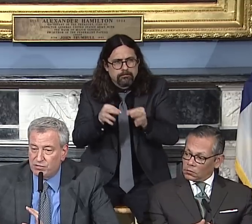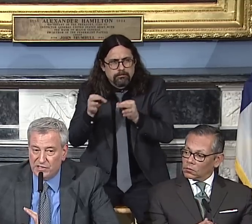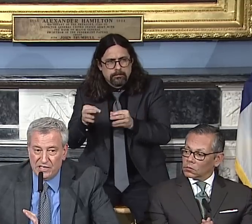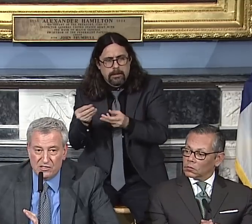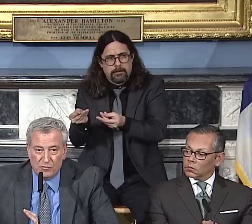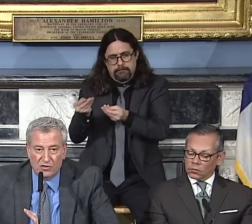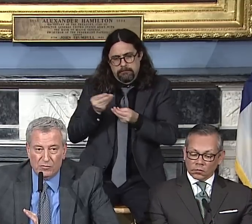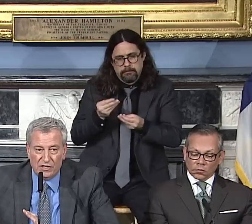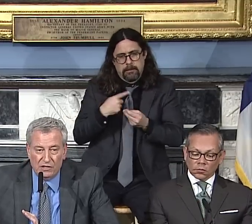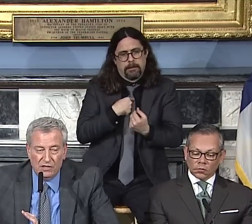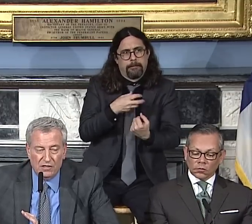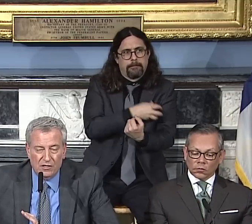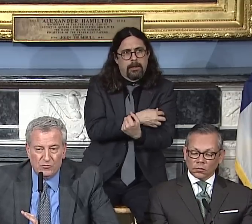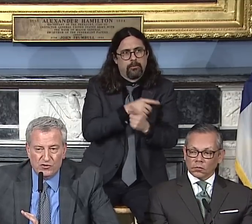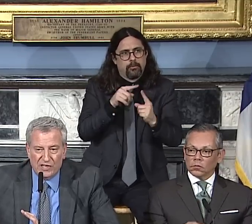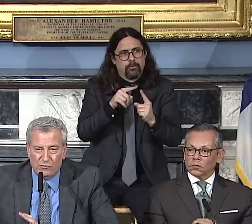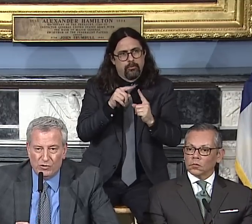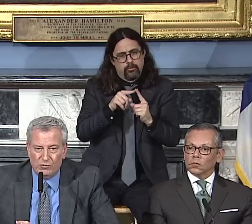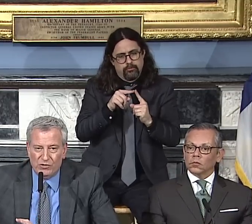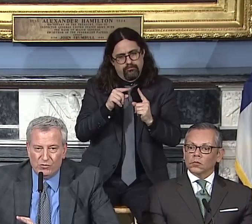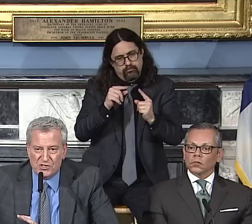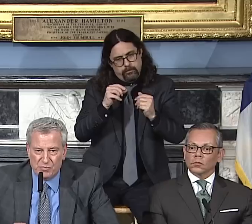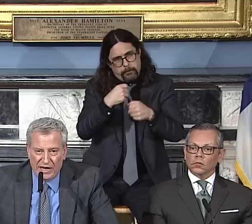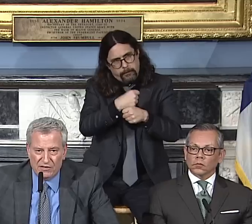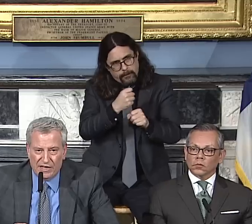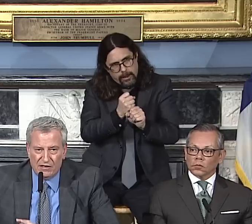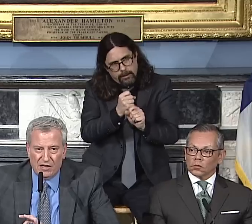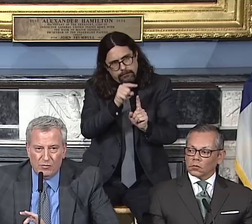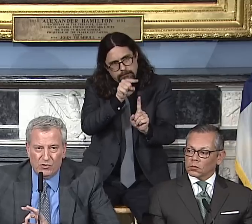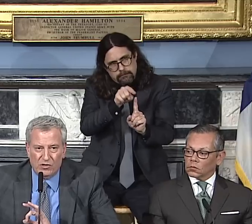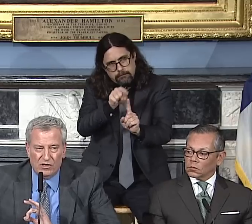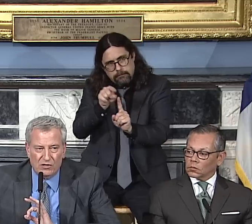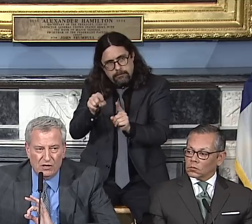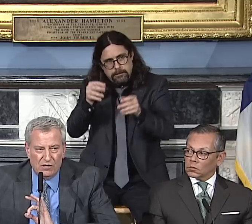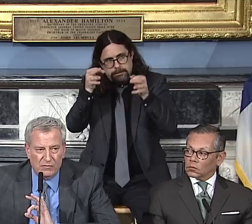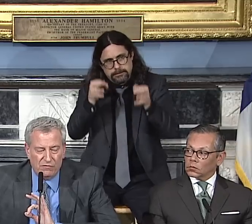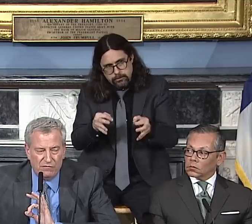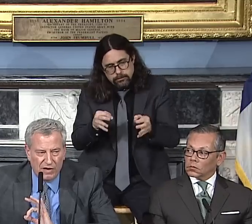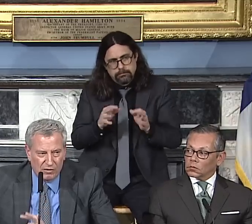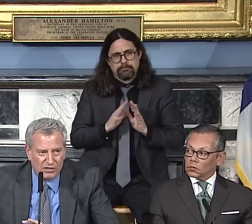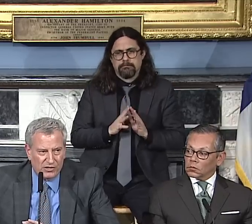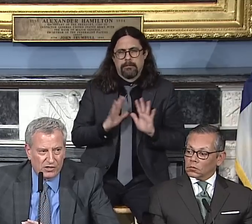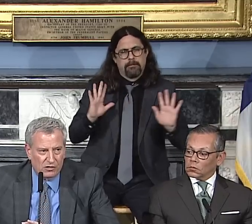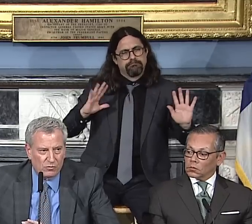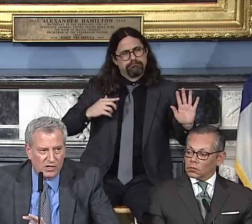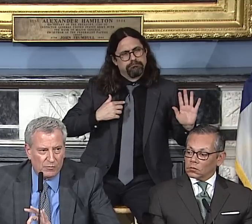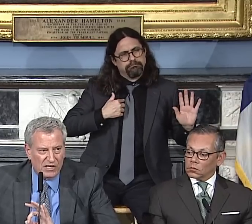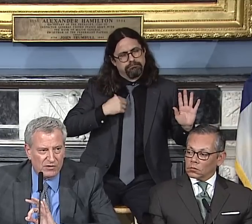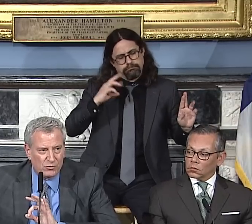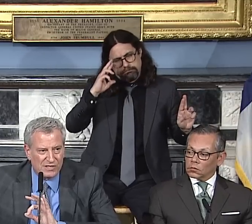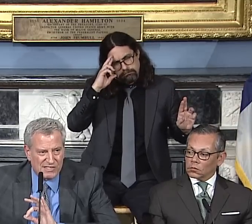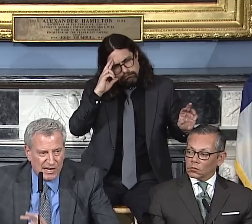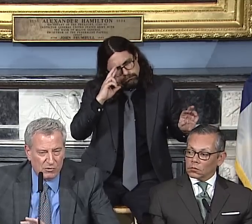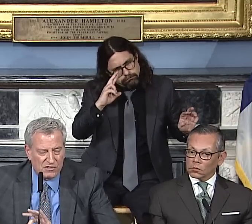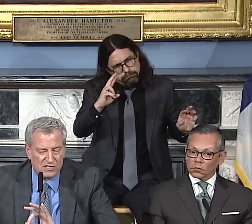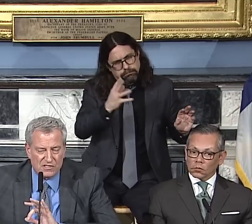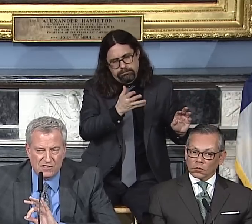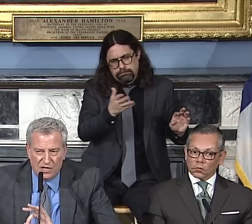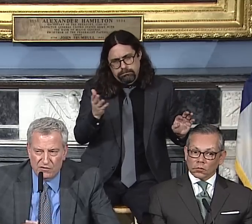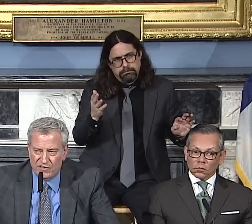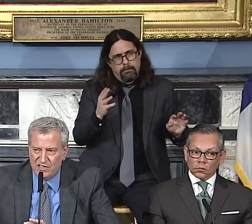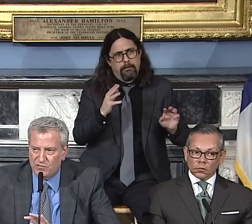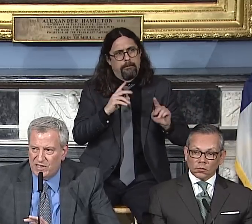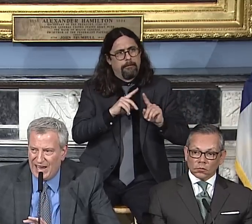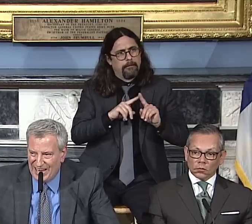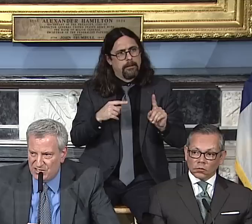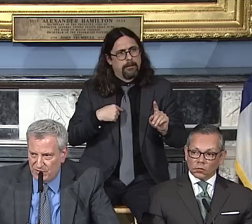I'm going to be treating everyone with real respect, that I'm going to be very clear when I'm giving you examples.